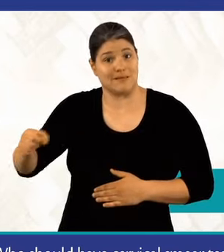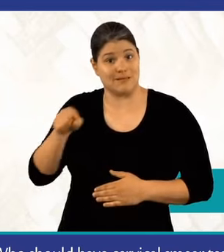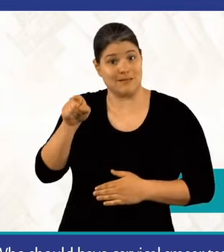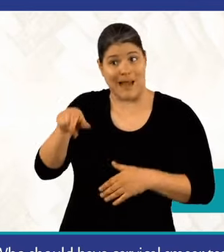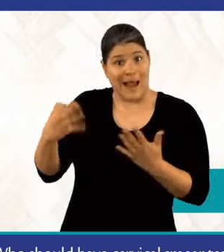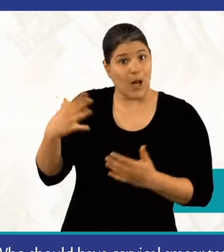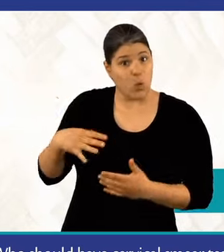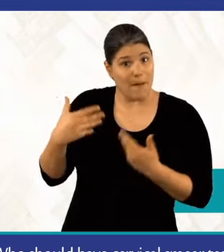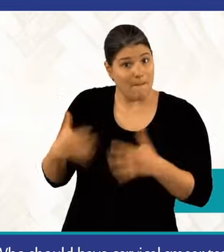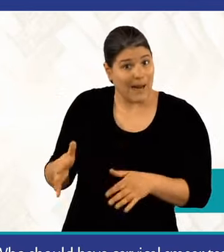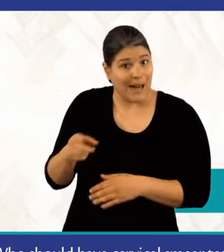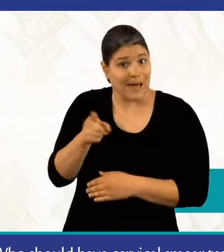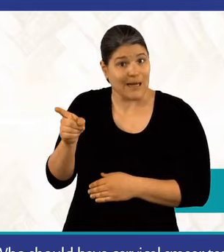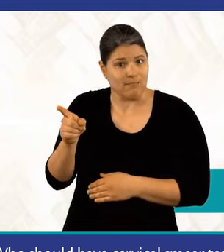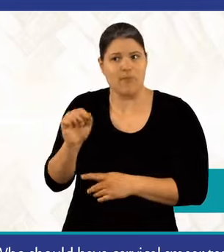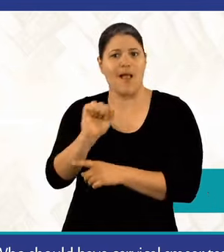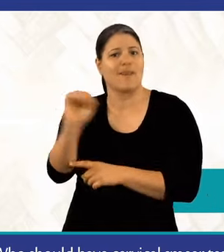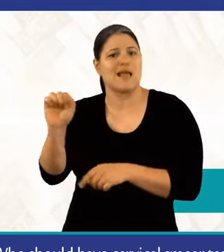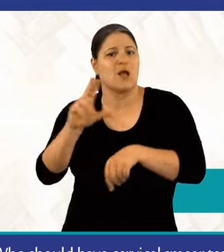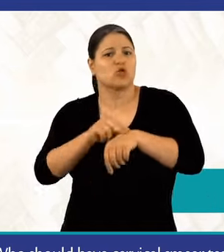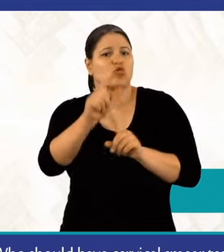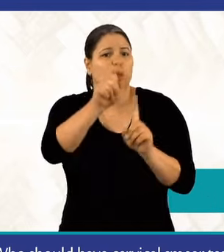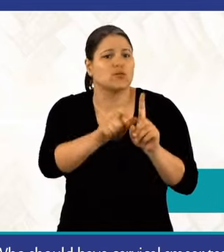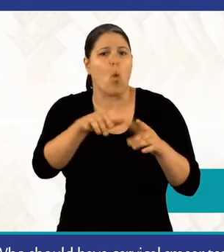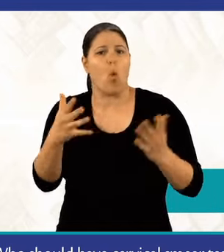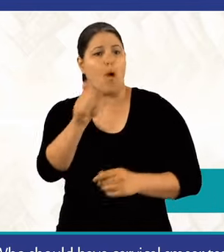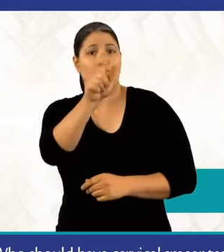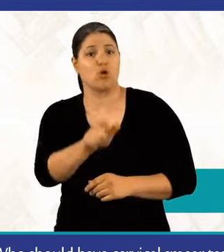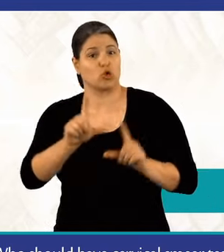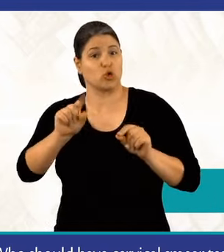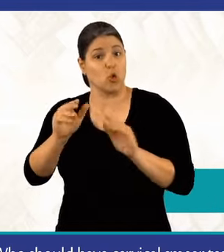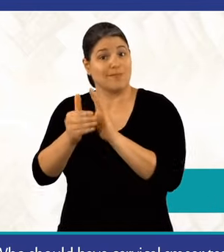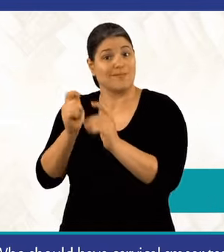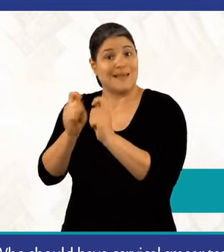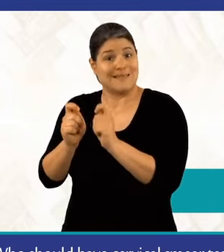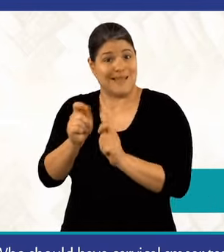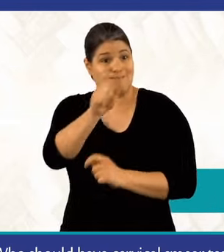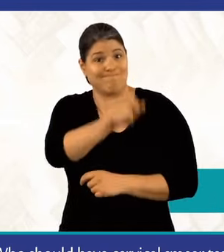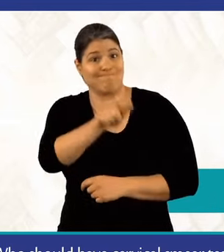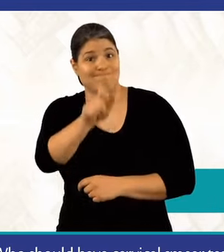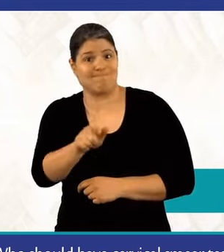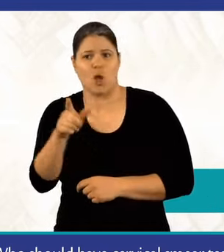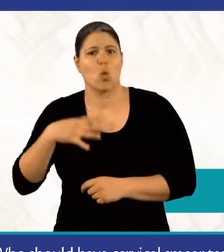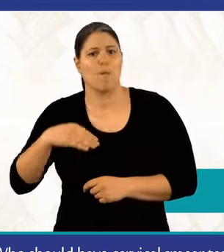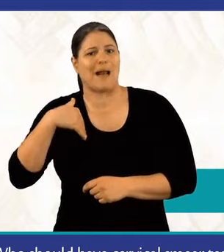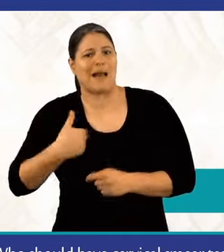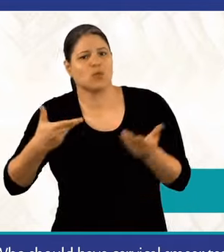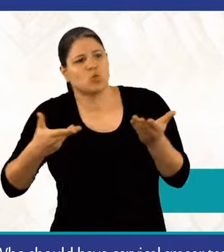Women who have had a hysterectomy, removal of the uterus, need to check with their doctor or smear taker whether they still need to